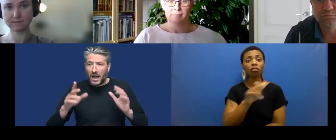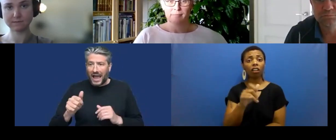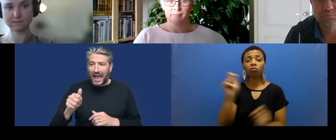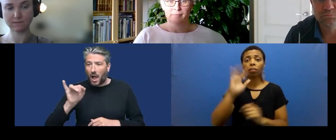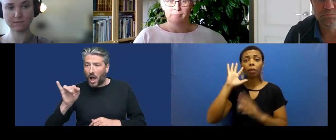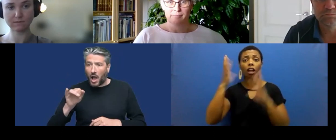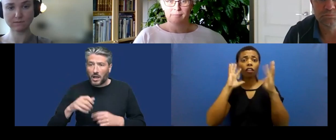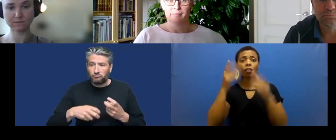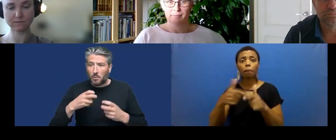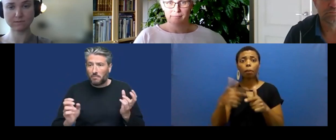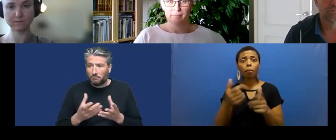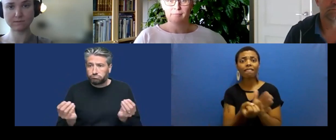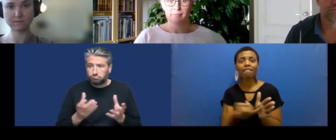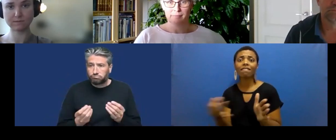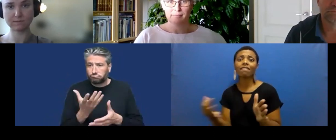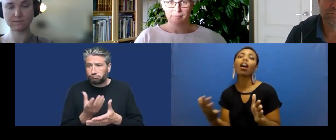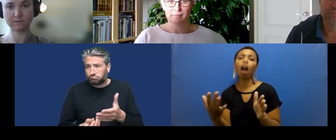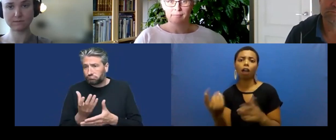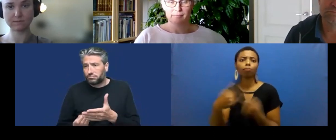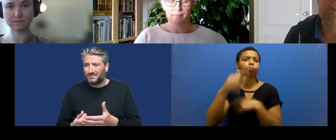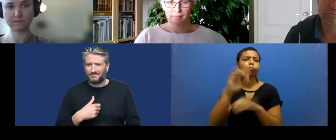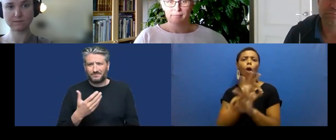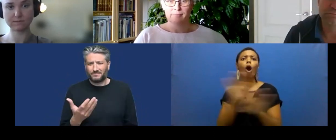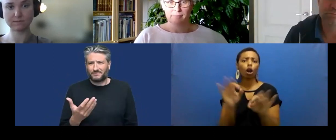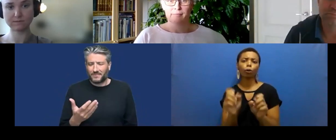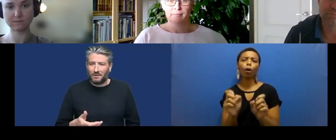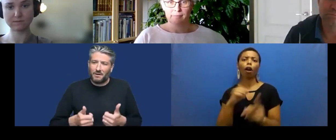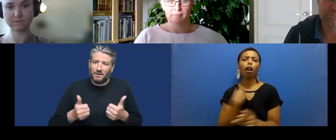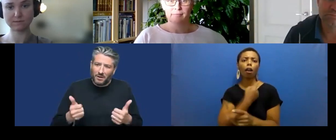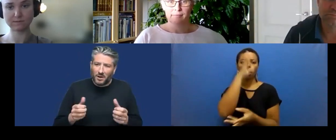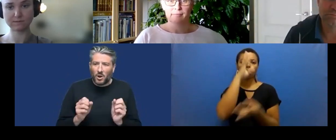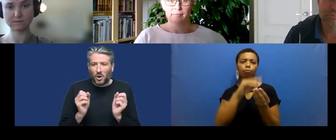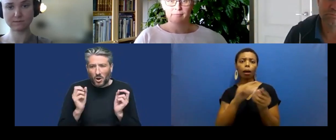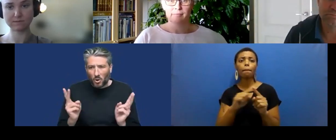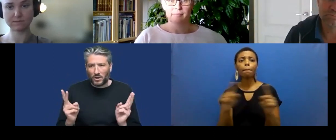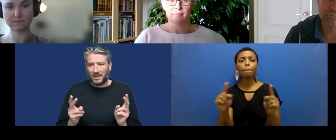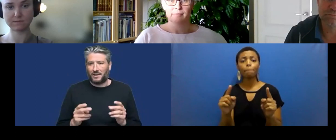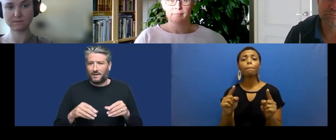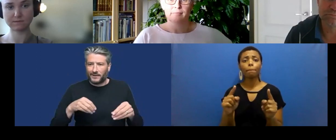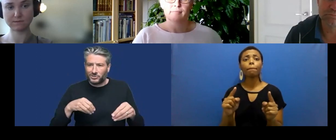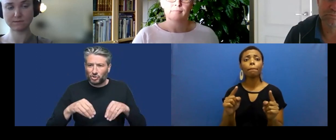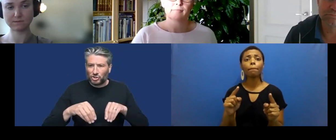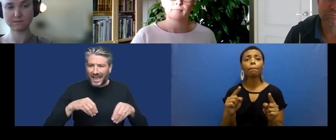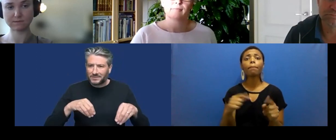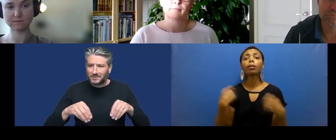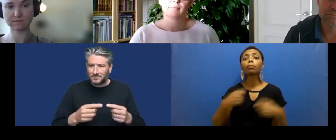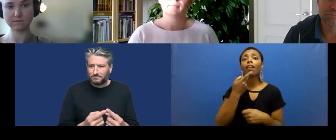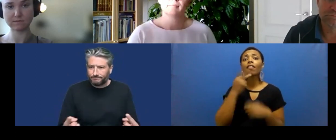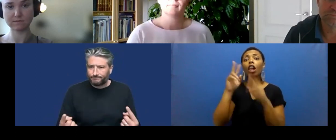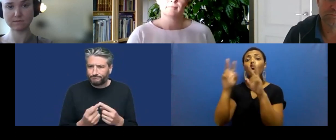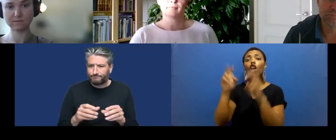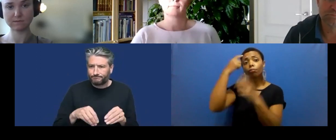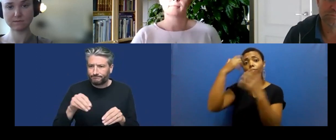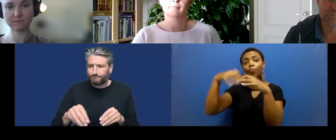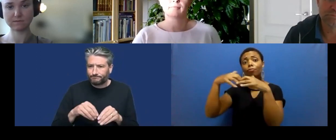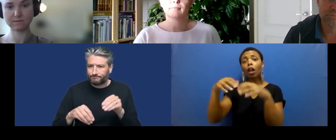these successes, chess. Okay, they solved chess. They can do speech recognition fairly well. We saw that today with our